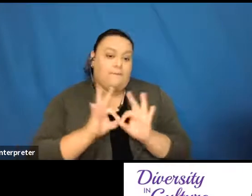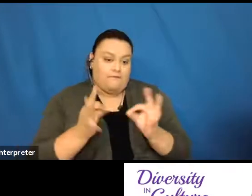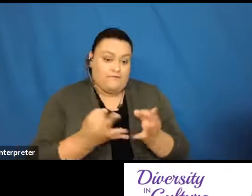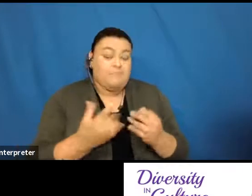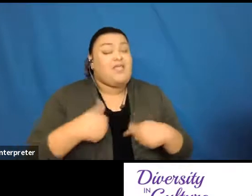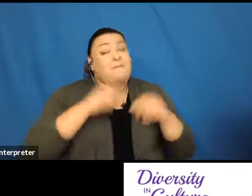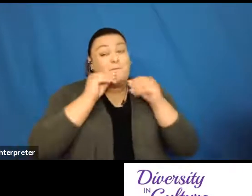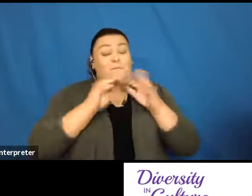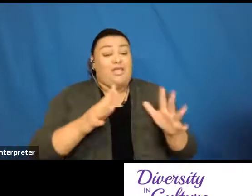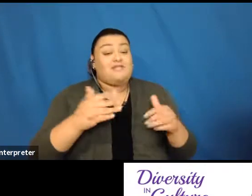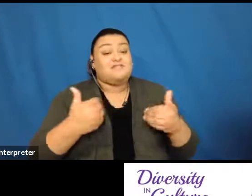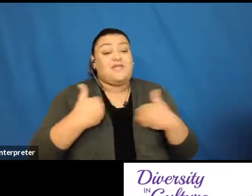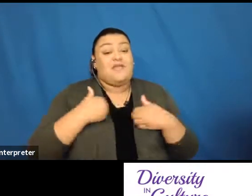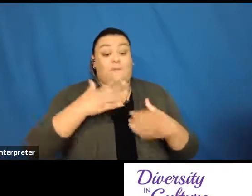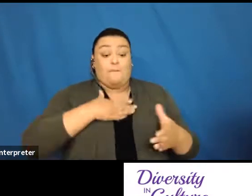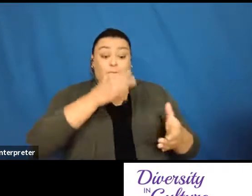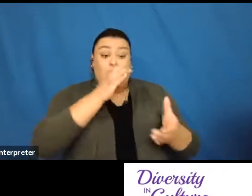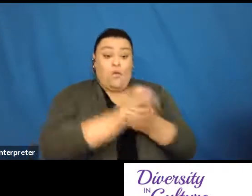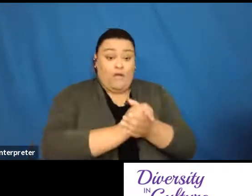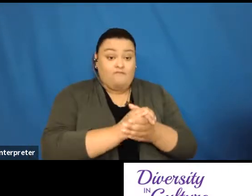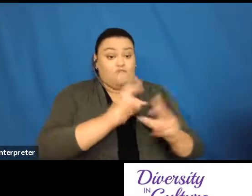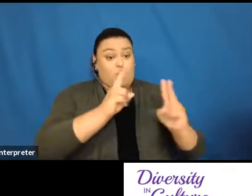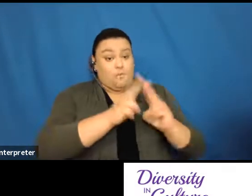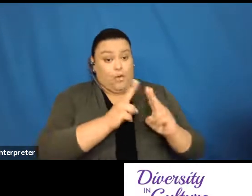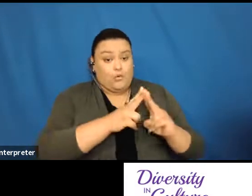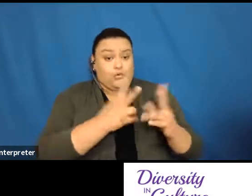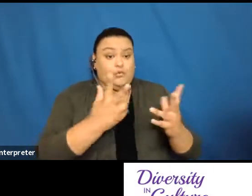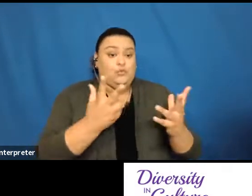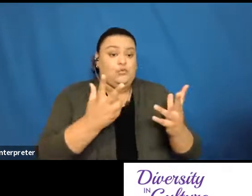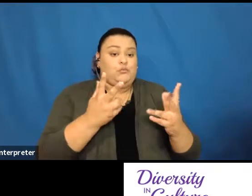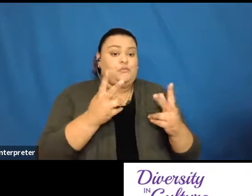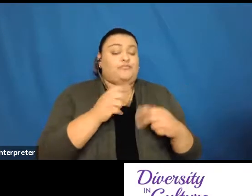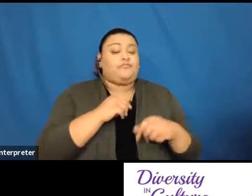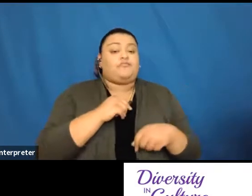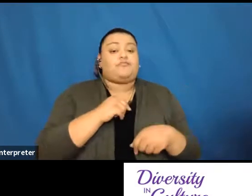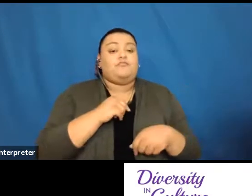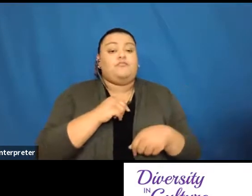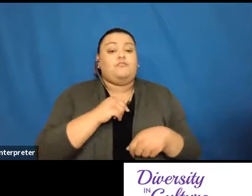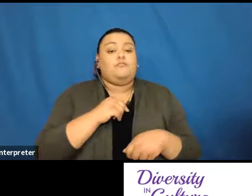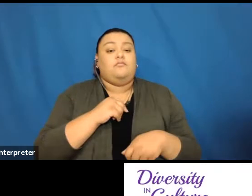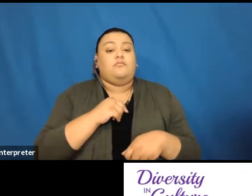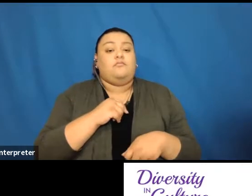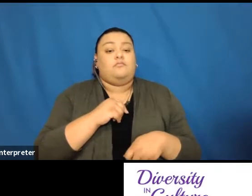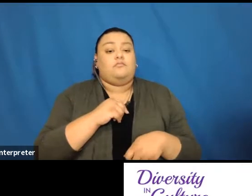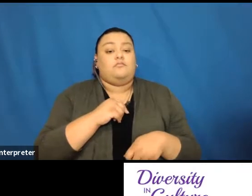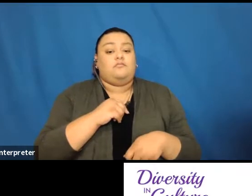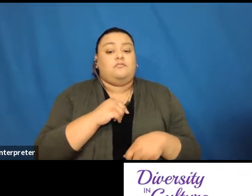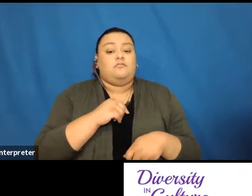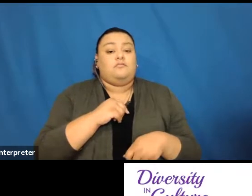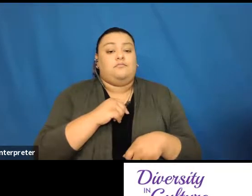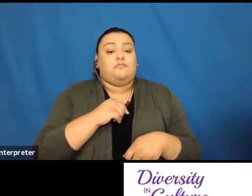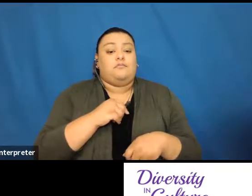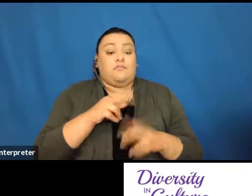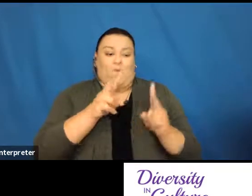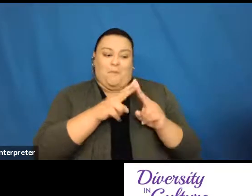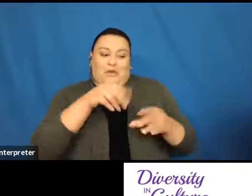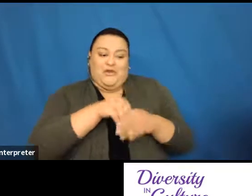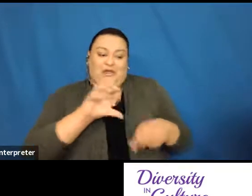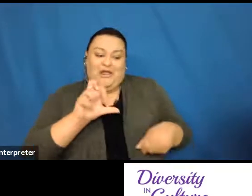have my wife, partner, and it's the partner in crime, in